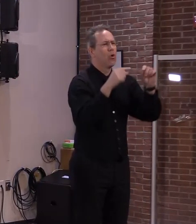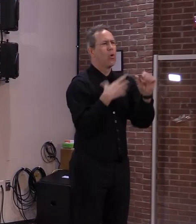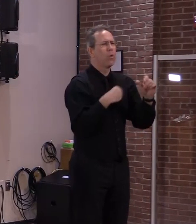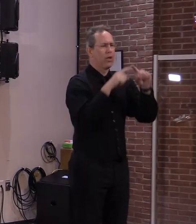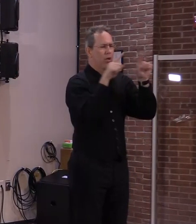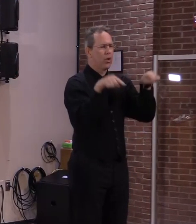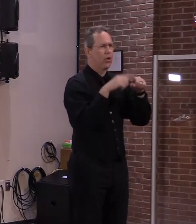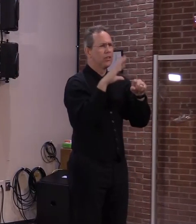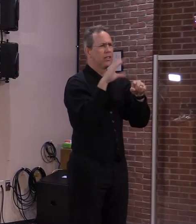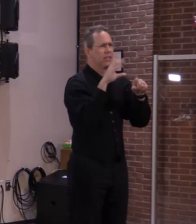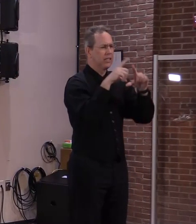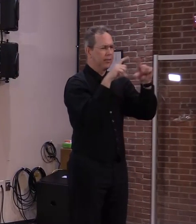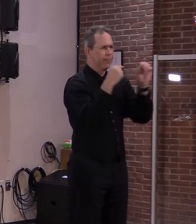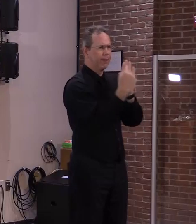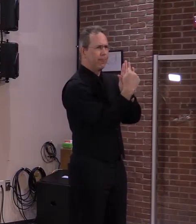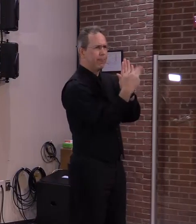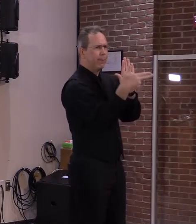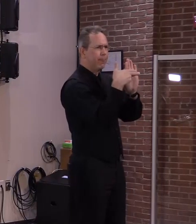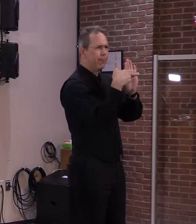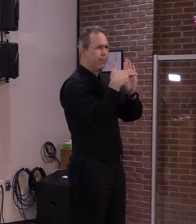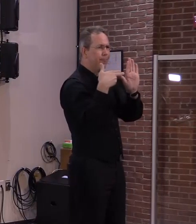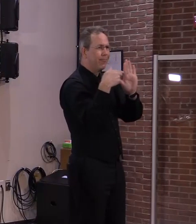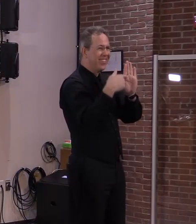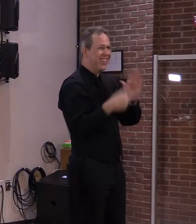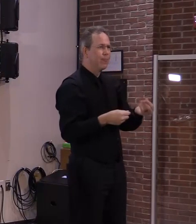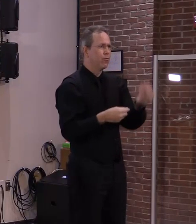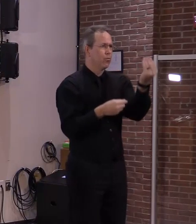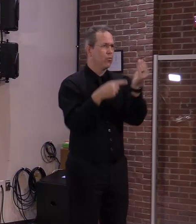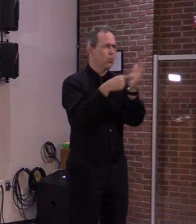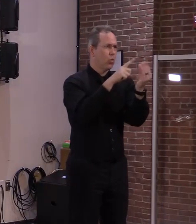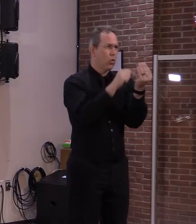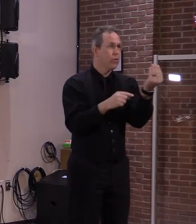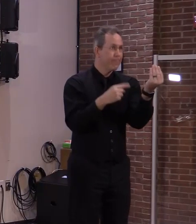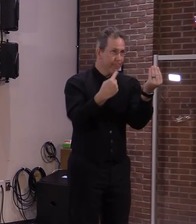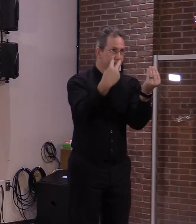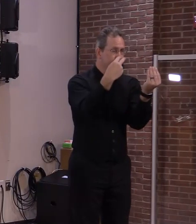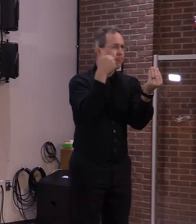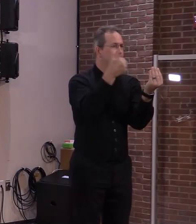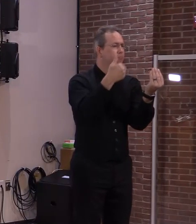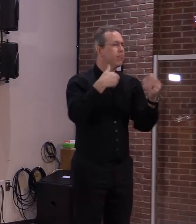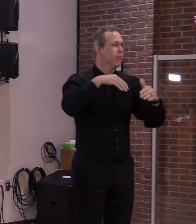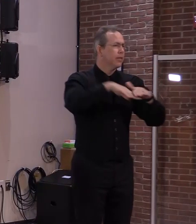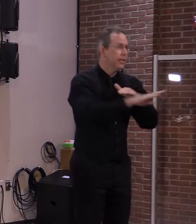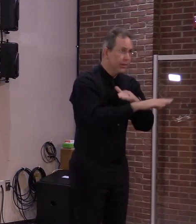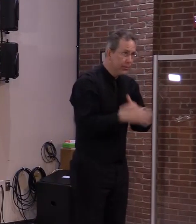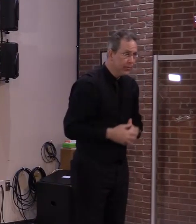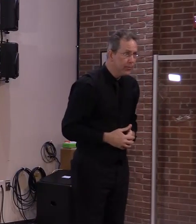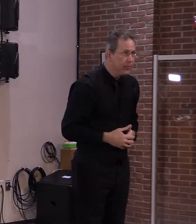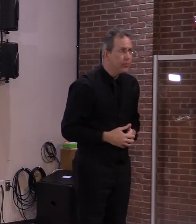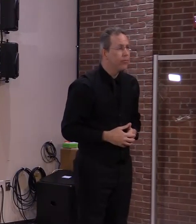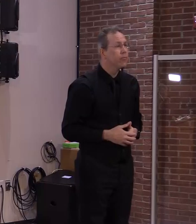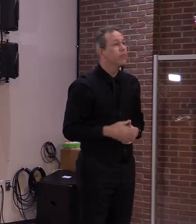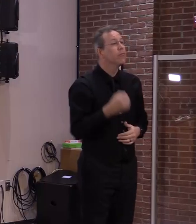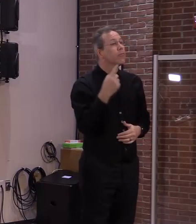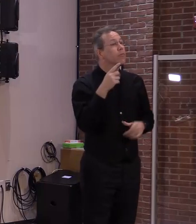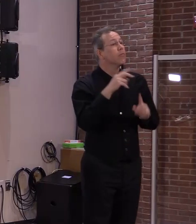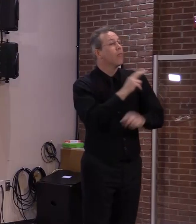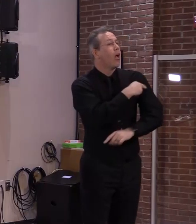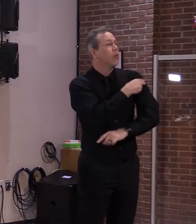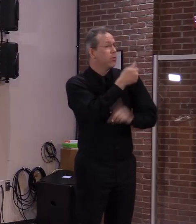every vaccinated person. Hospitals do have discretion to use more